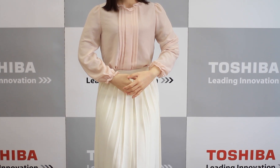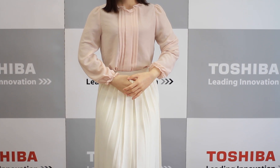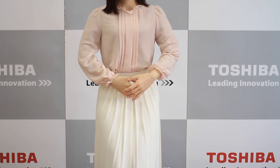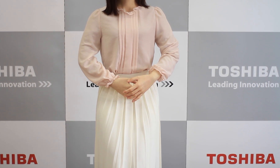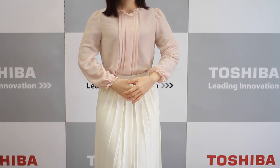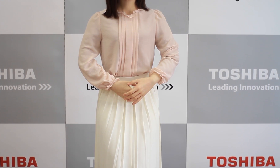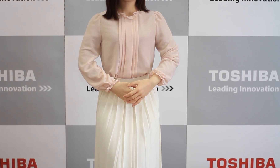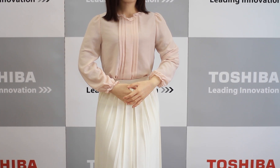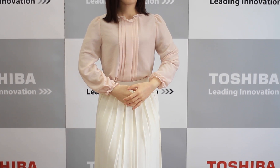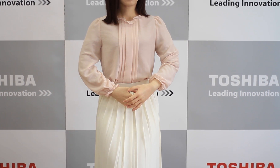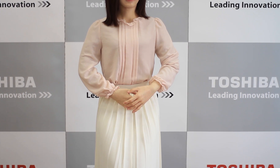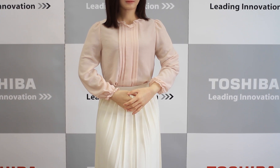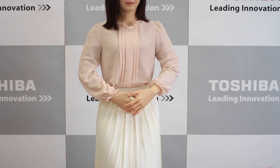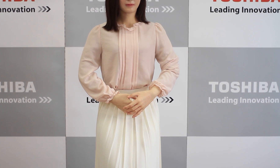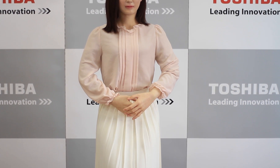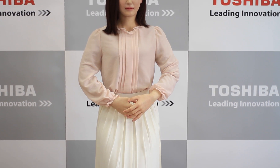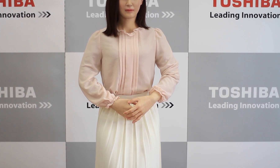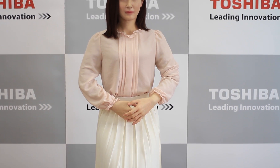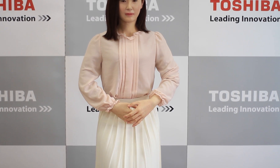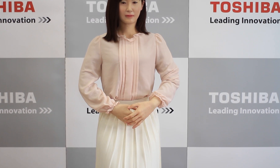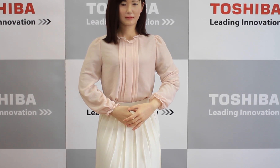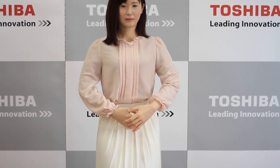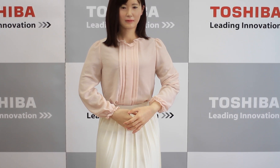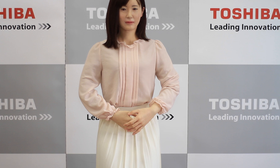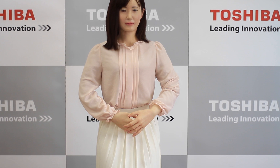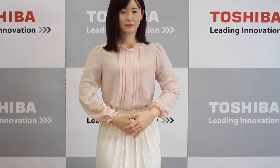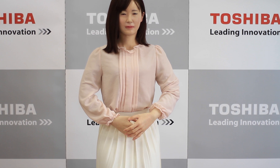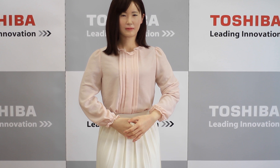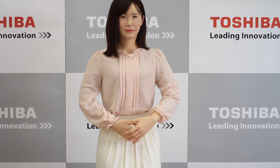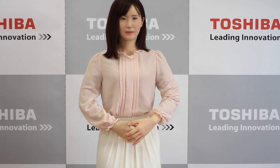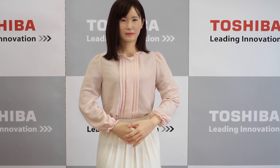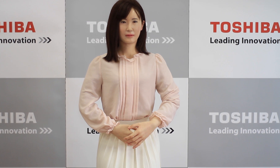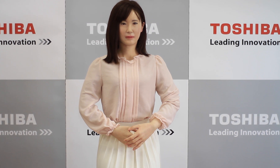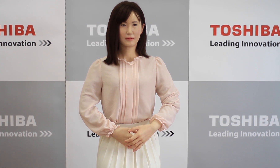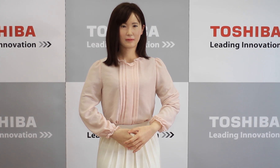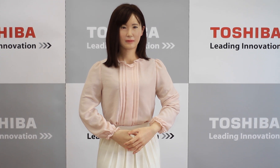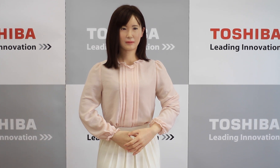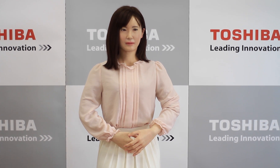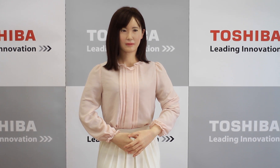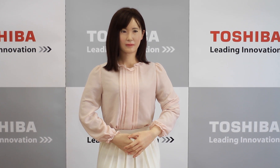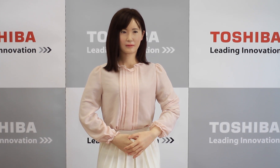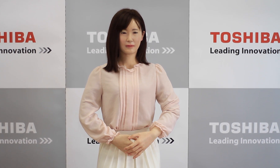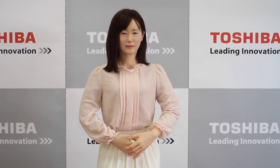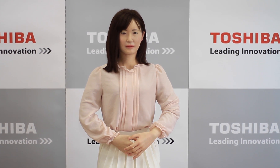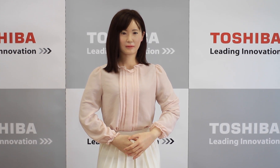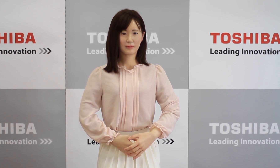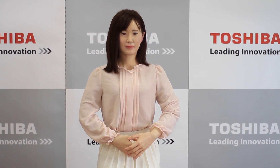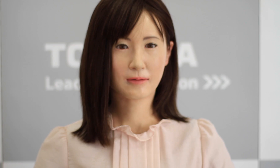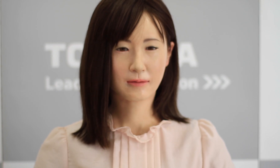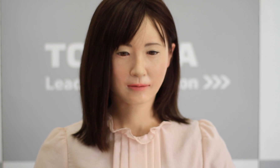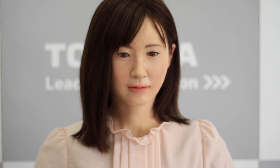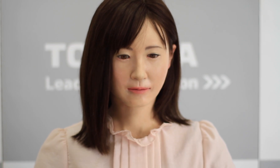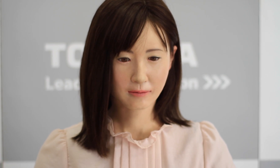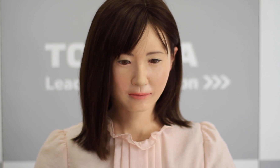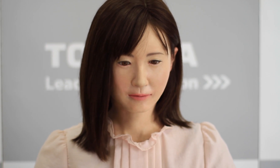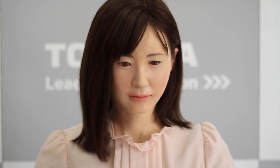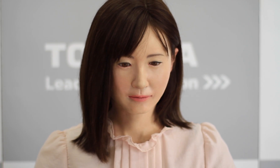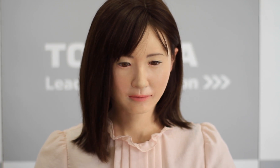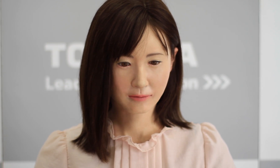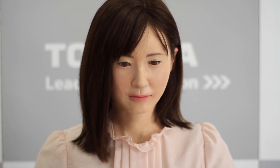She's the quiet type, but strong-willed. She's warm-hearted and happy to help people. And she